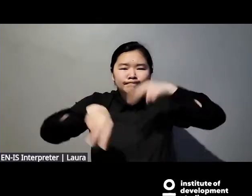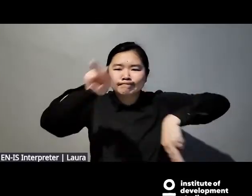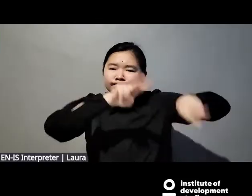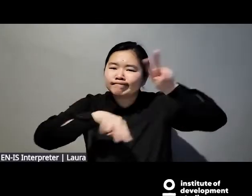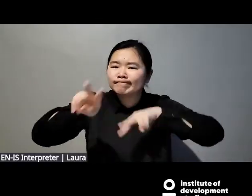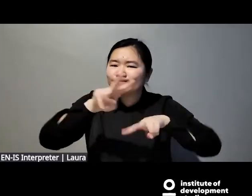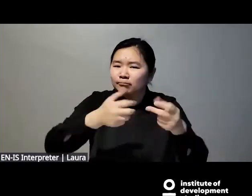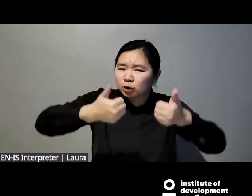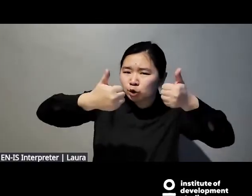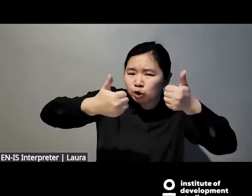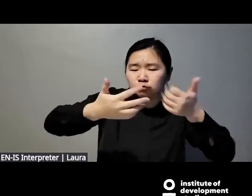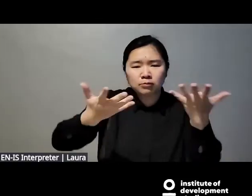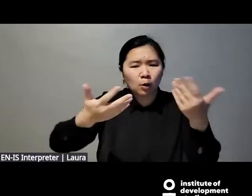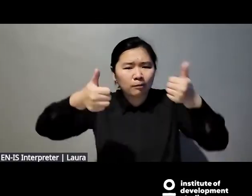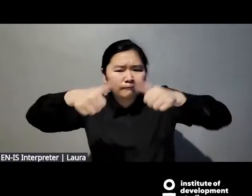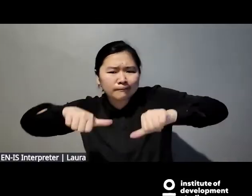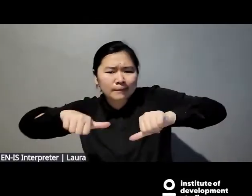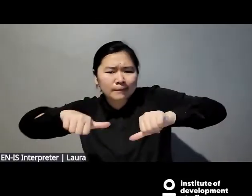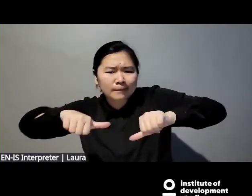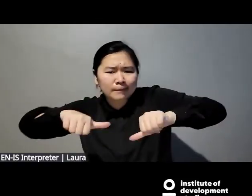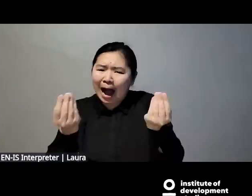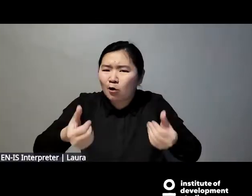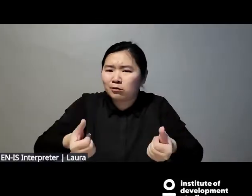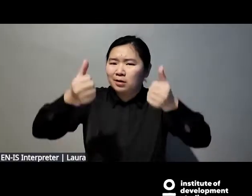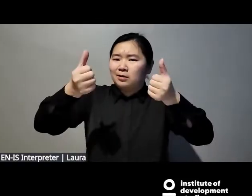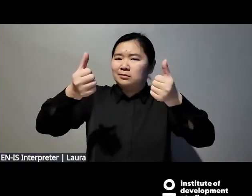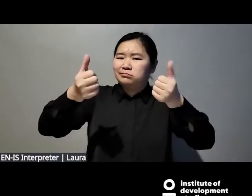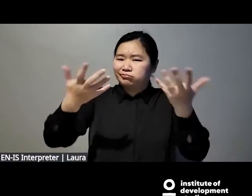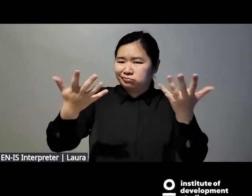the second half of the seminar. Thank you.